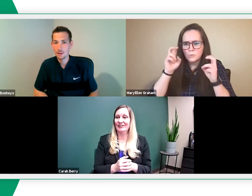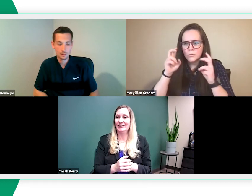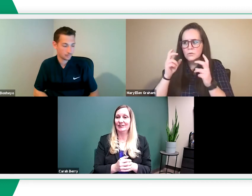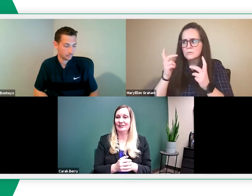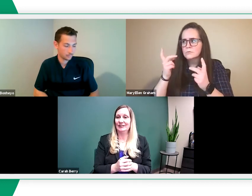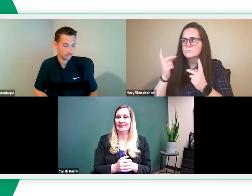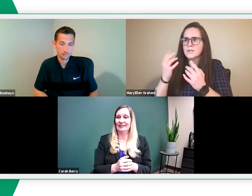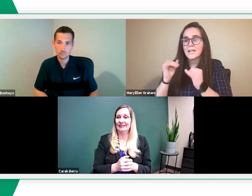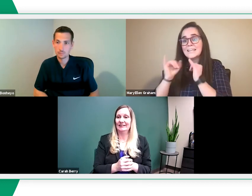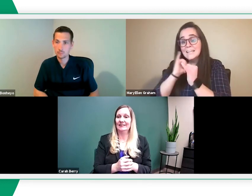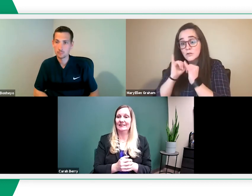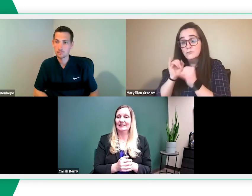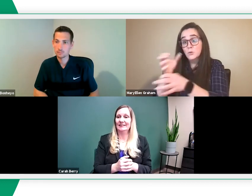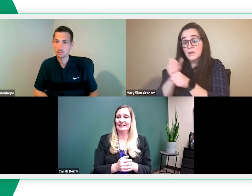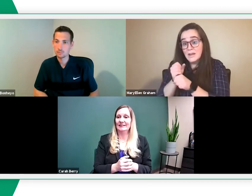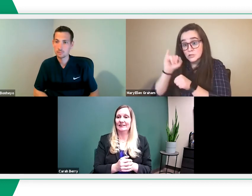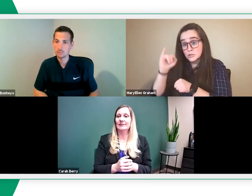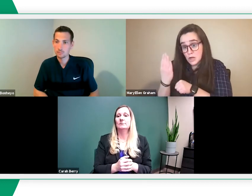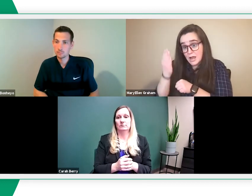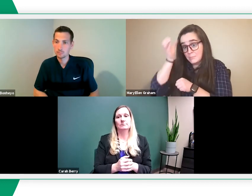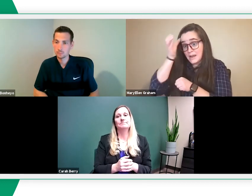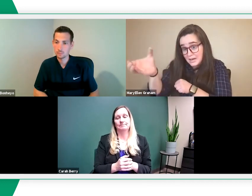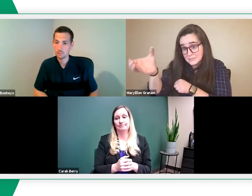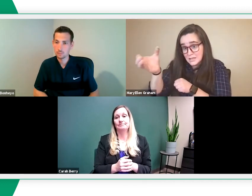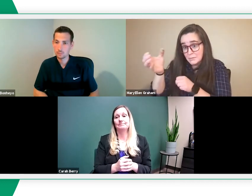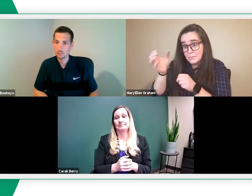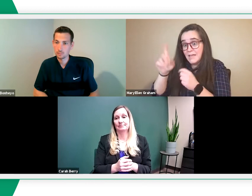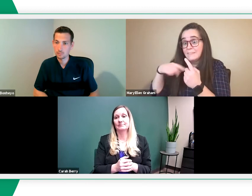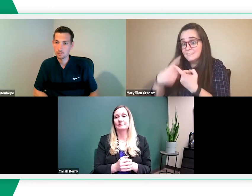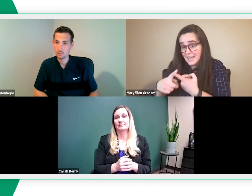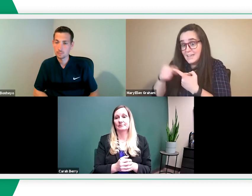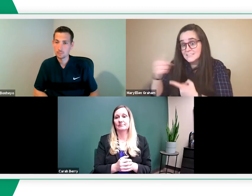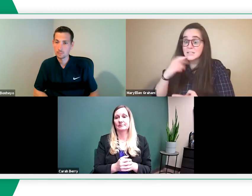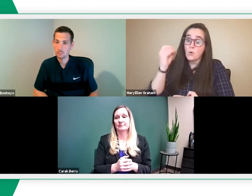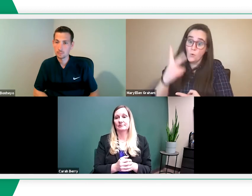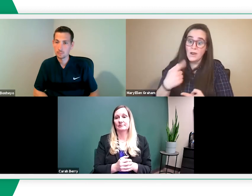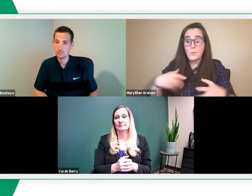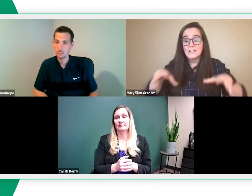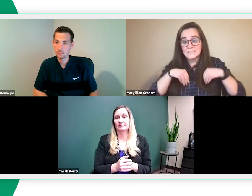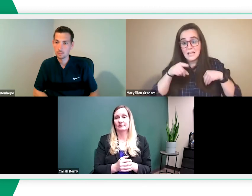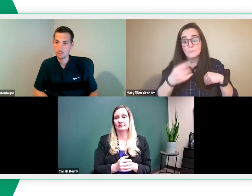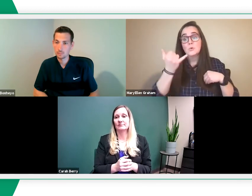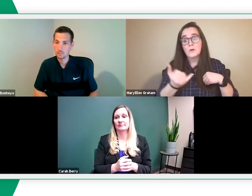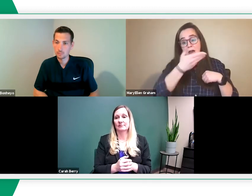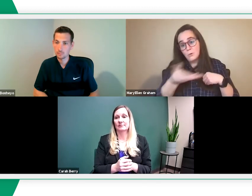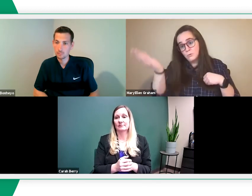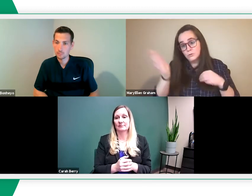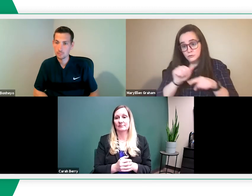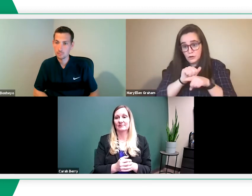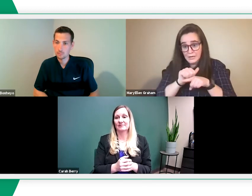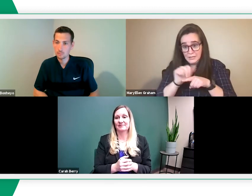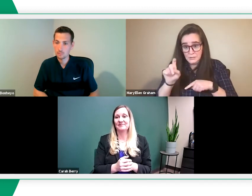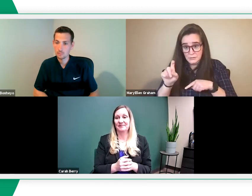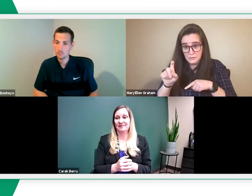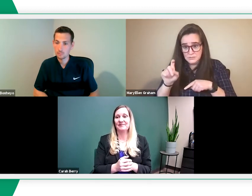So you have to basically interview to get a job, and then they say, okay,